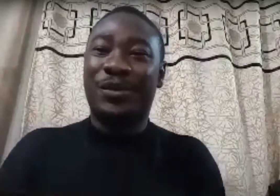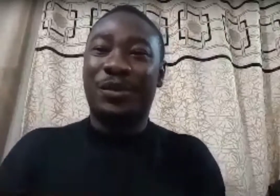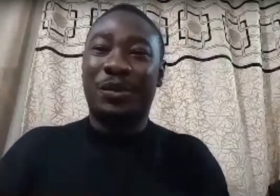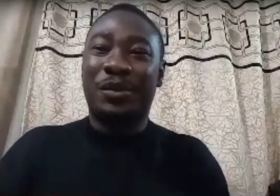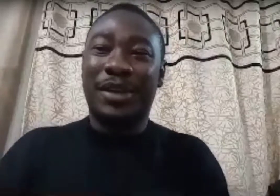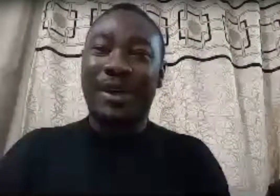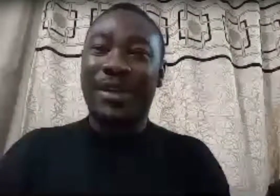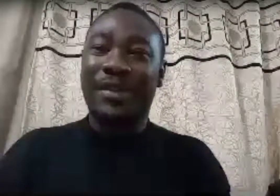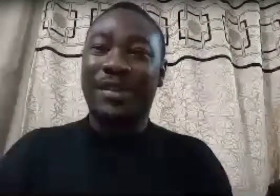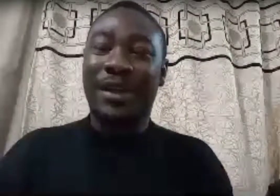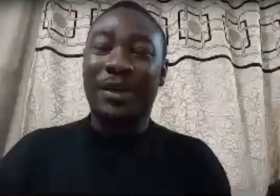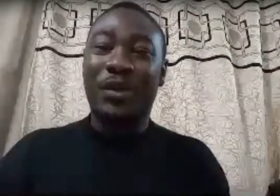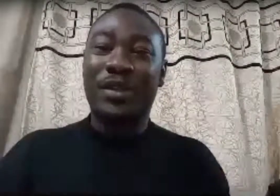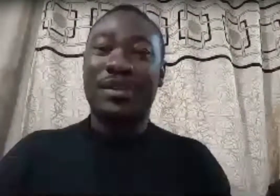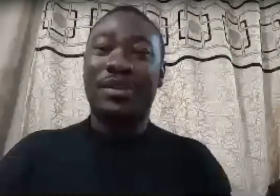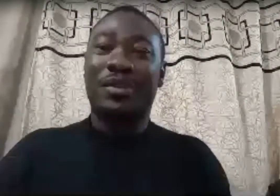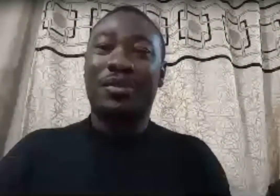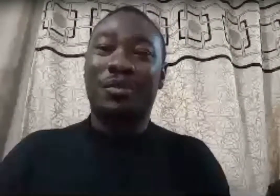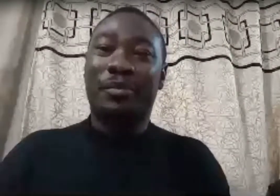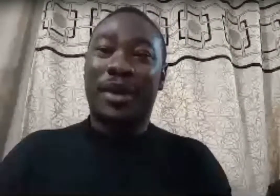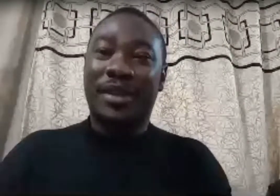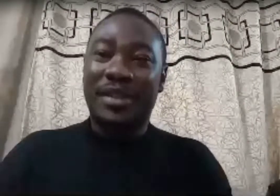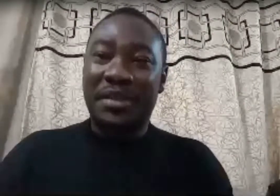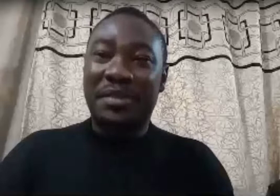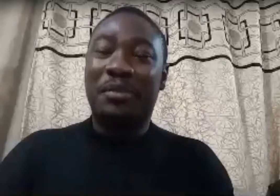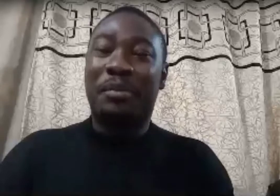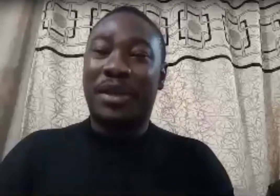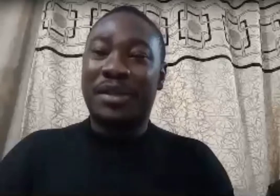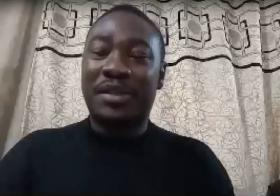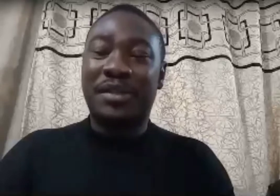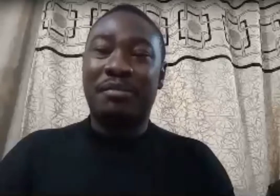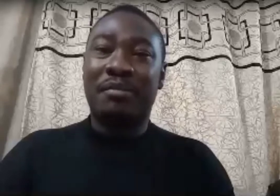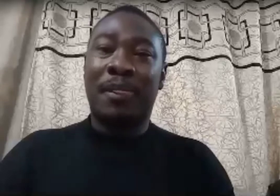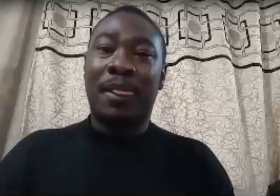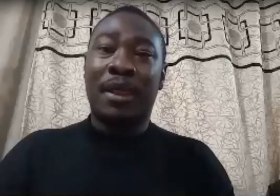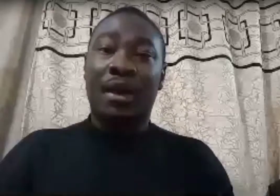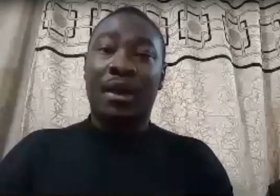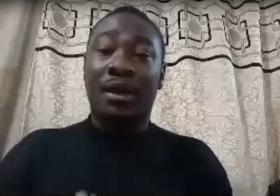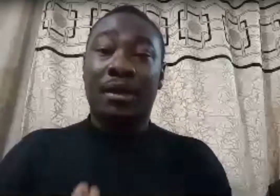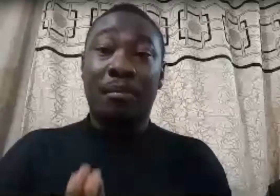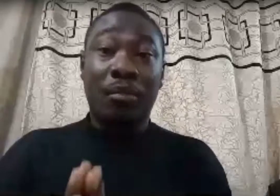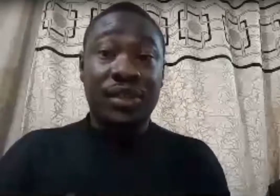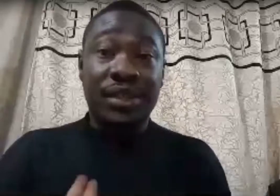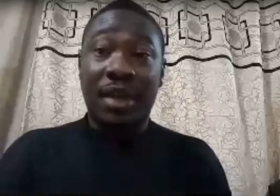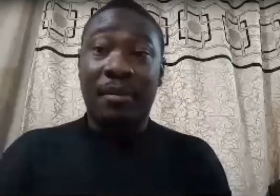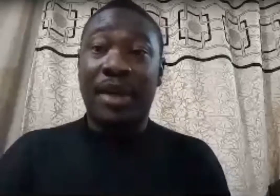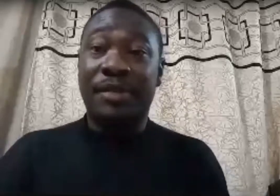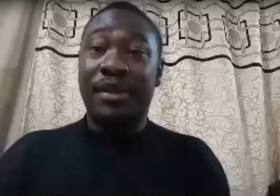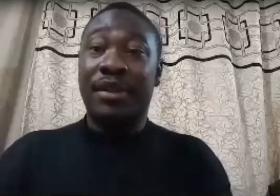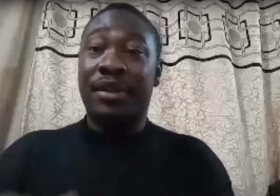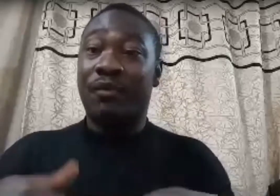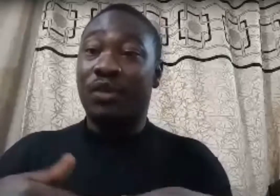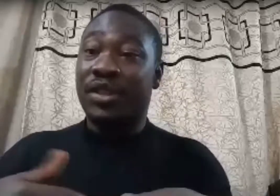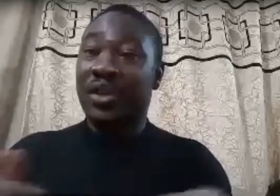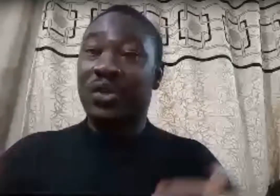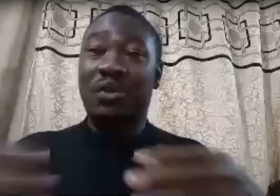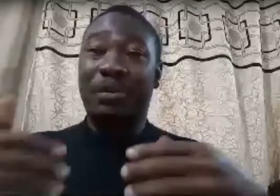With practice. Much time has been devoted to your practicing. Right from this